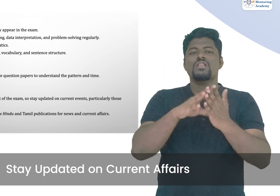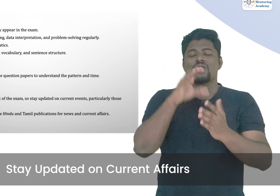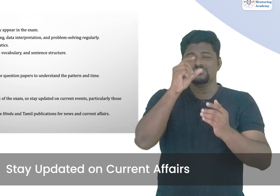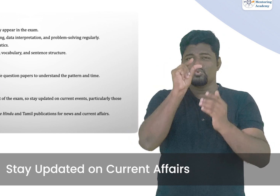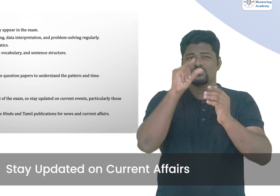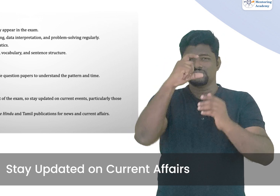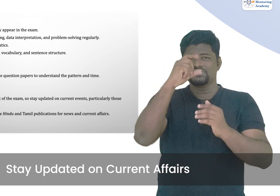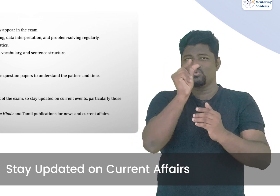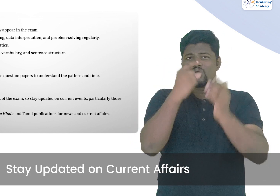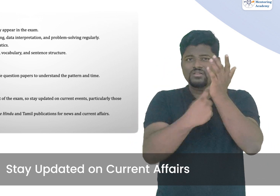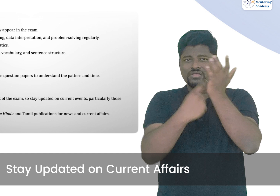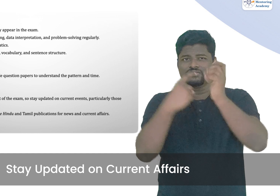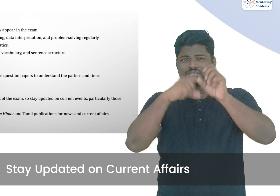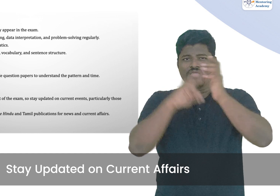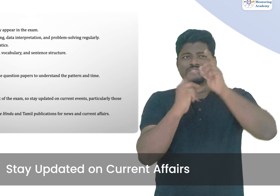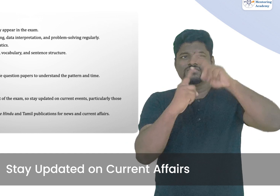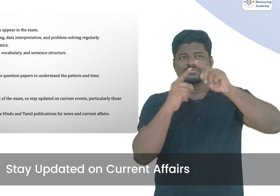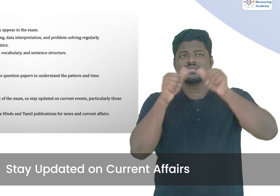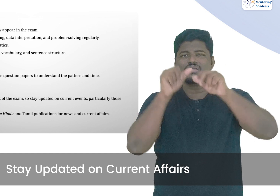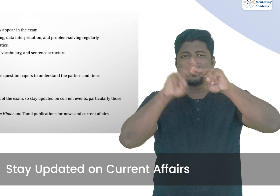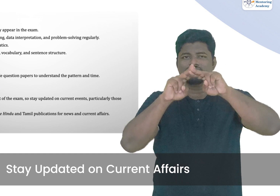Stay updated on current affairs.